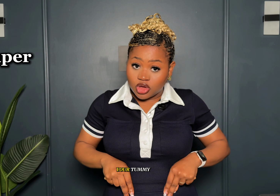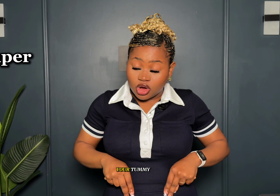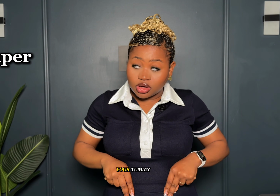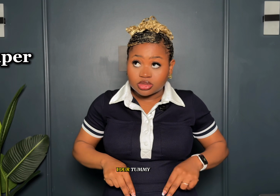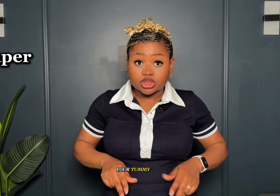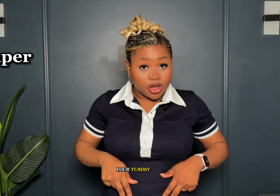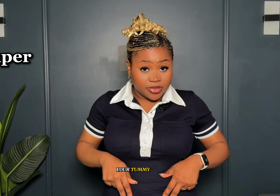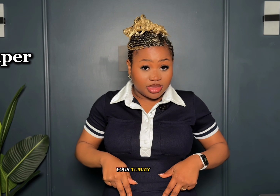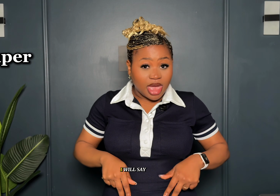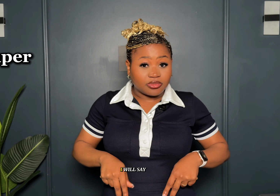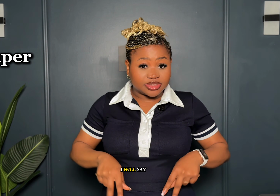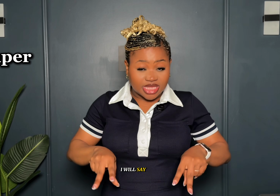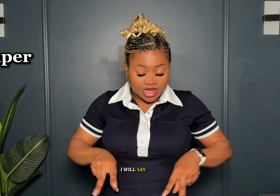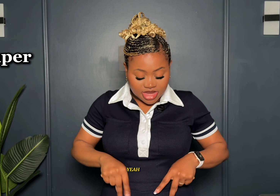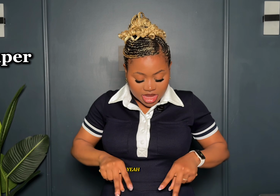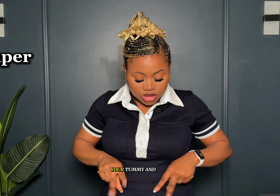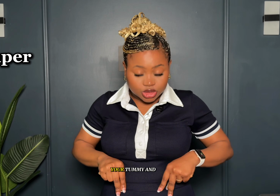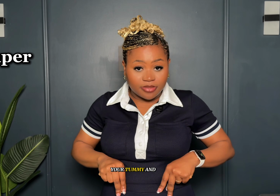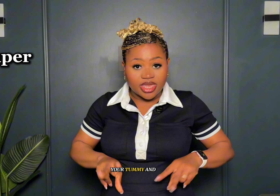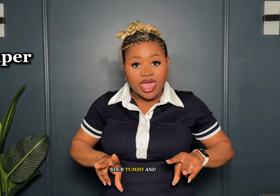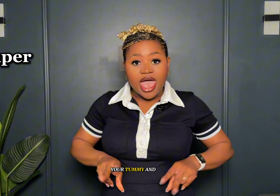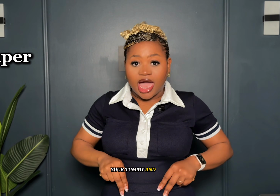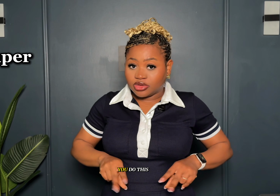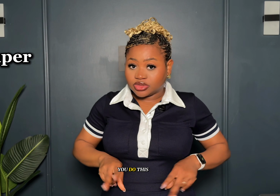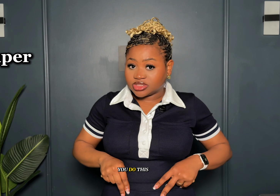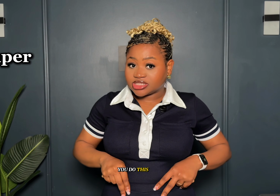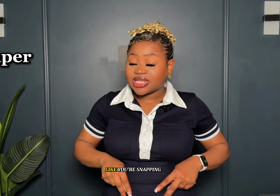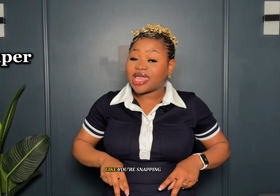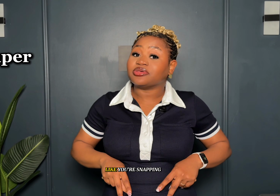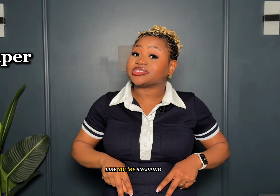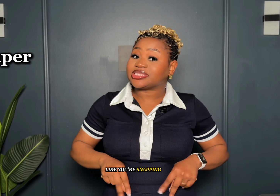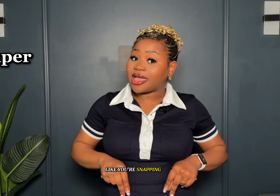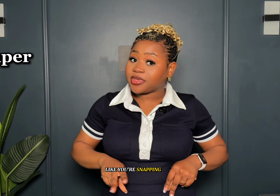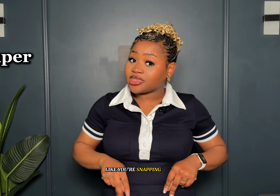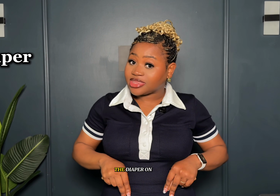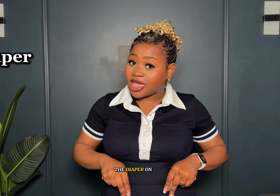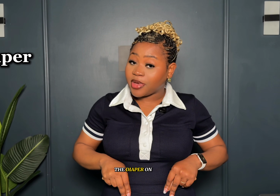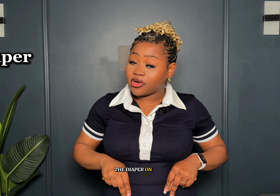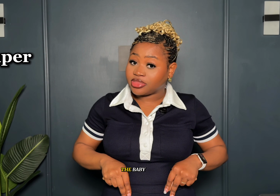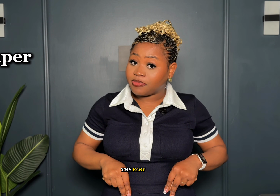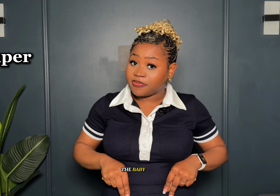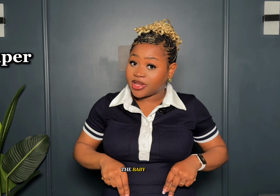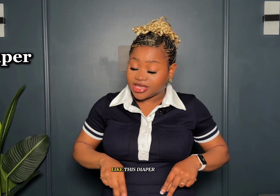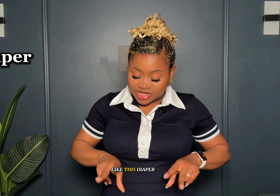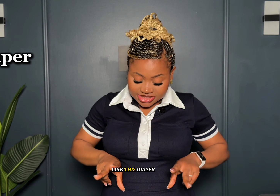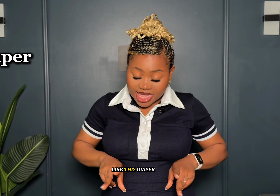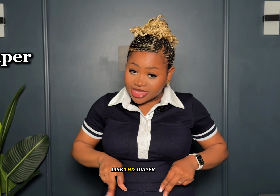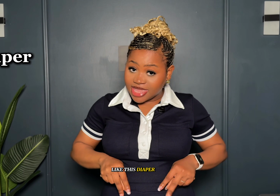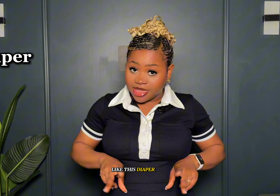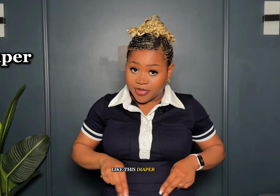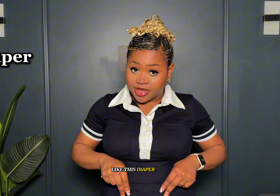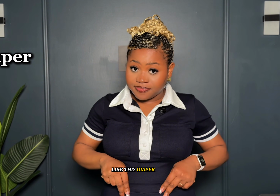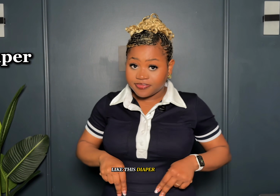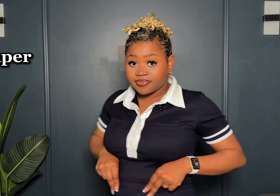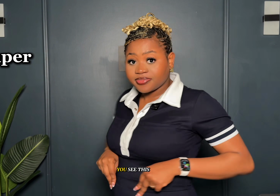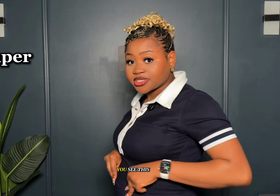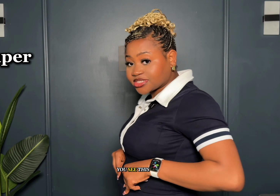your tummy, I would say, yeah, your tummy, and you do this like you're snapping the diaper on the baby like this. Diaper. You see